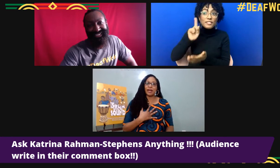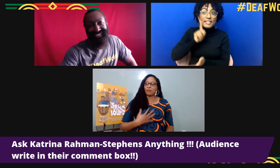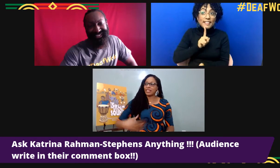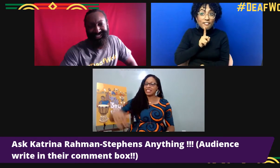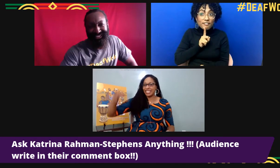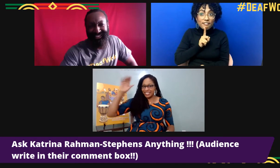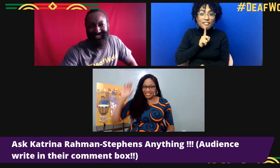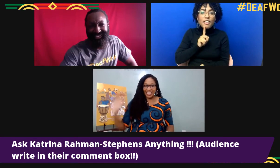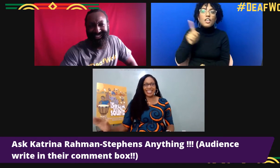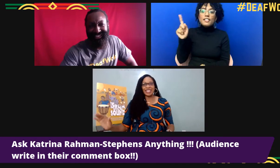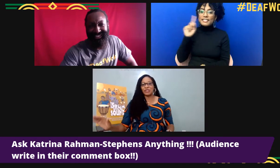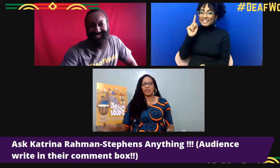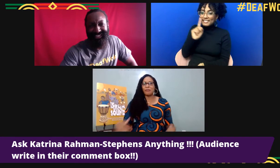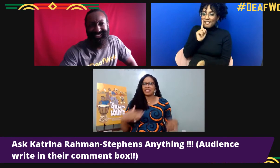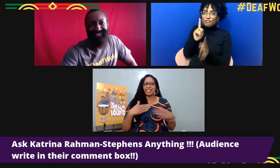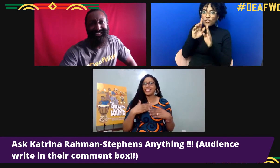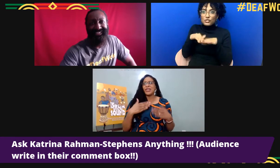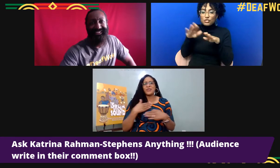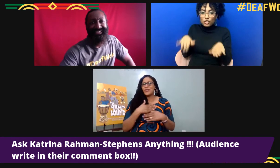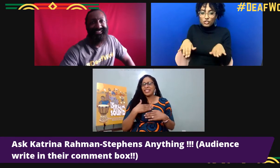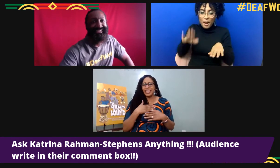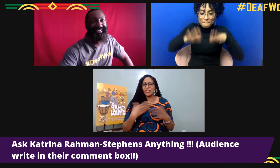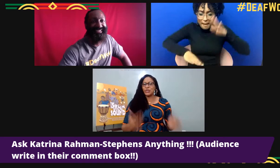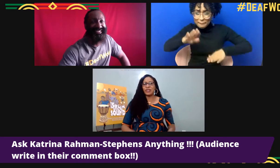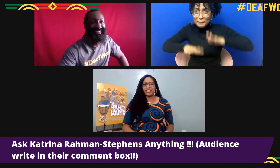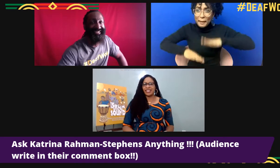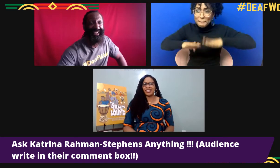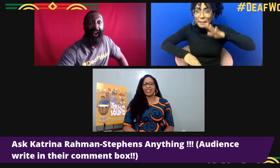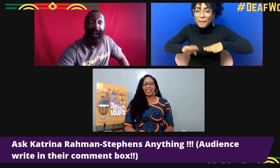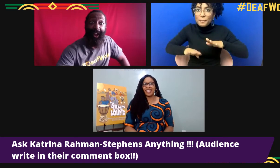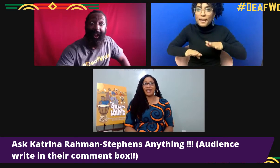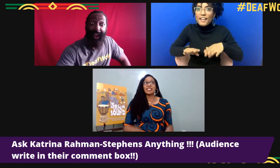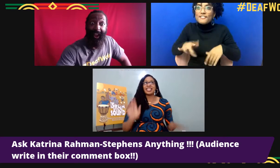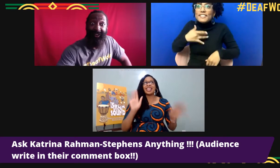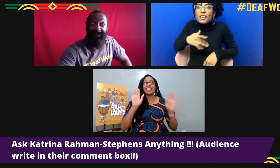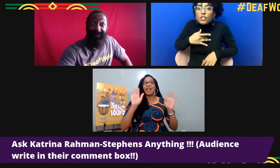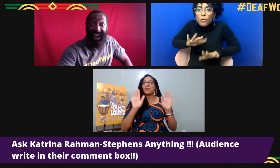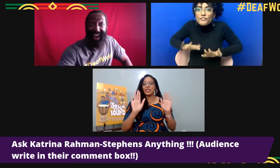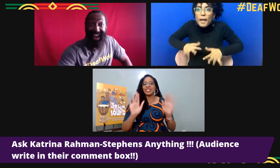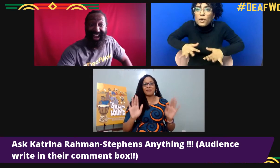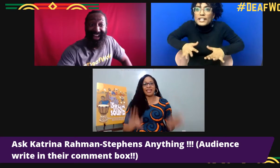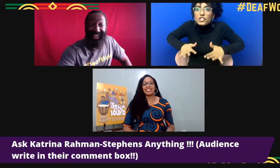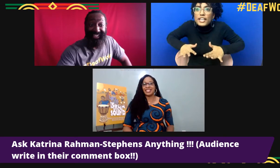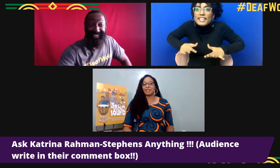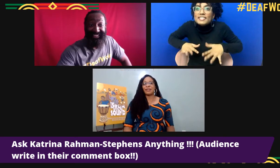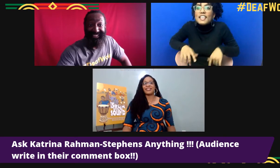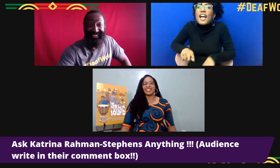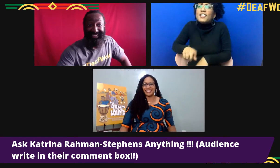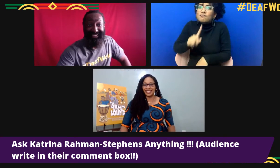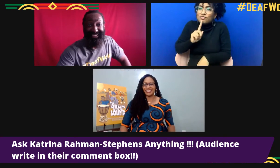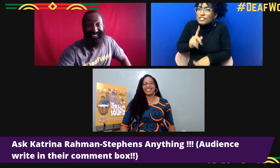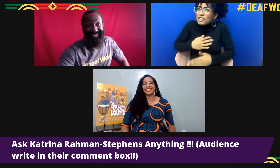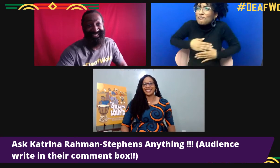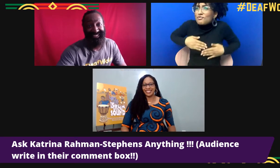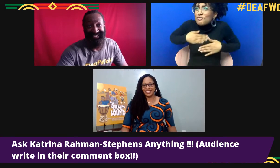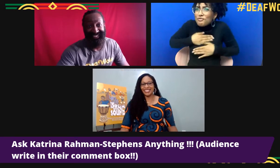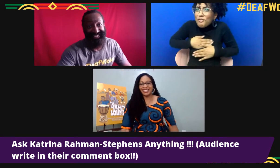the vibration and just hit the drum and just really enjoy it. That was an amazing what?